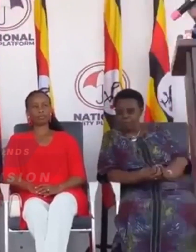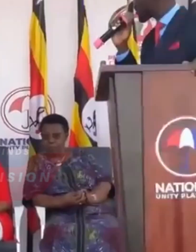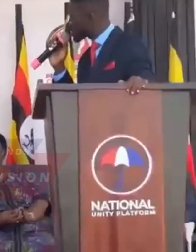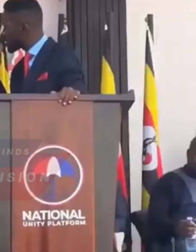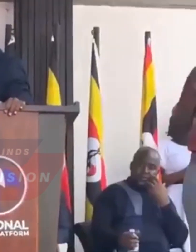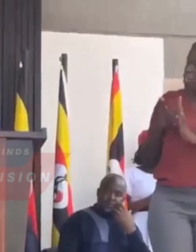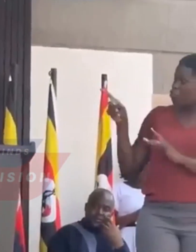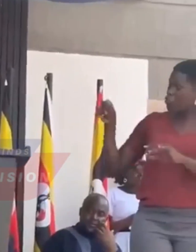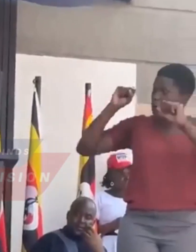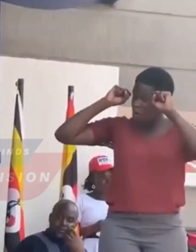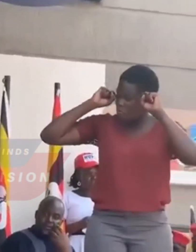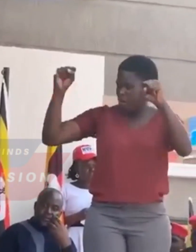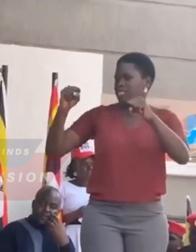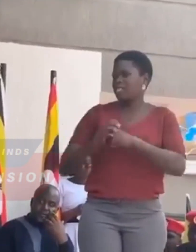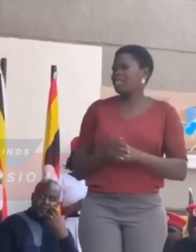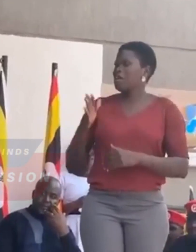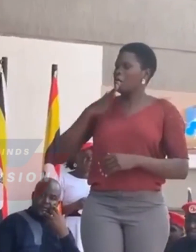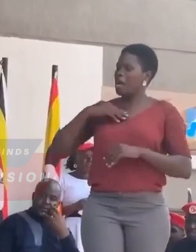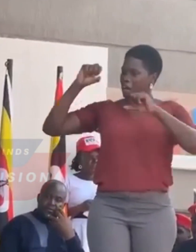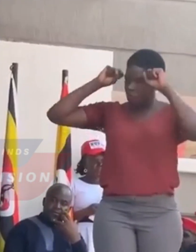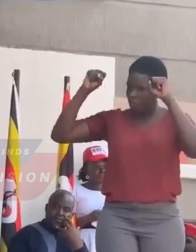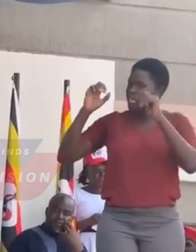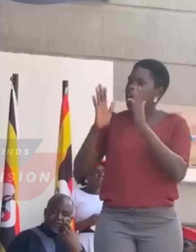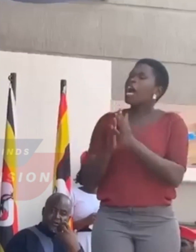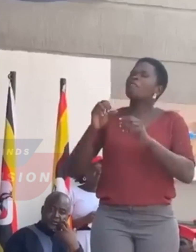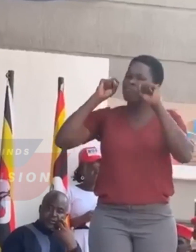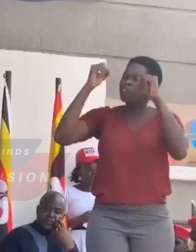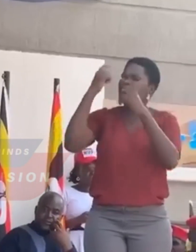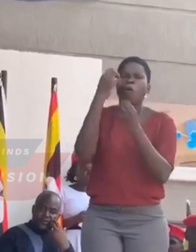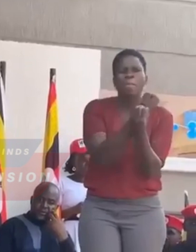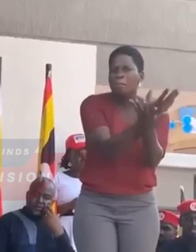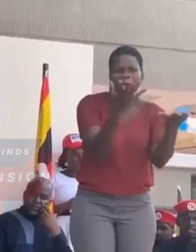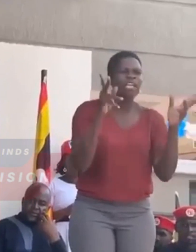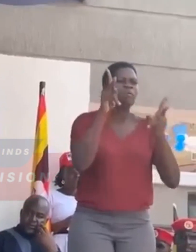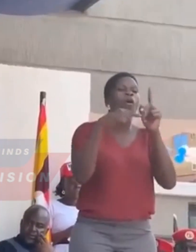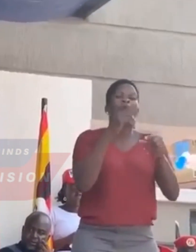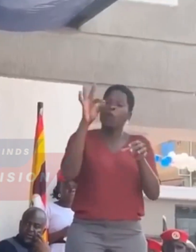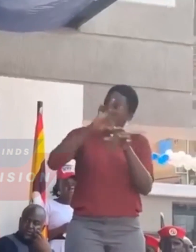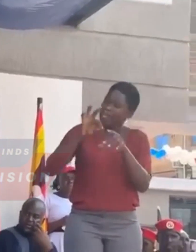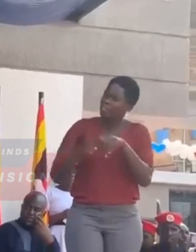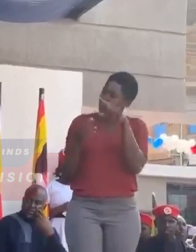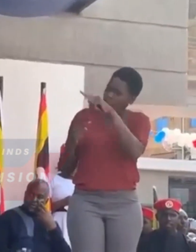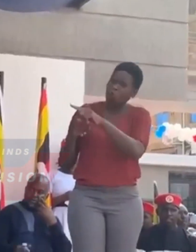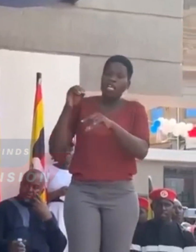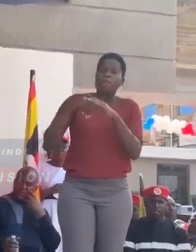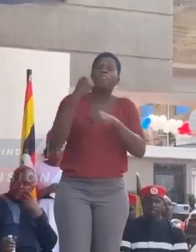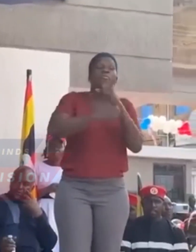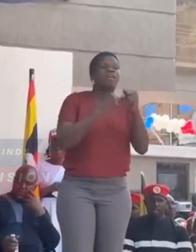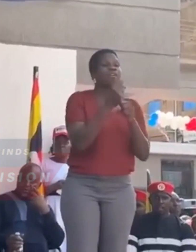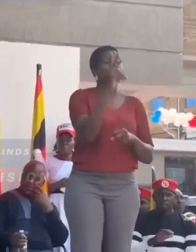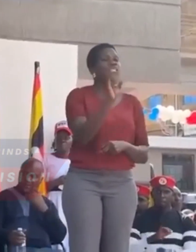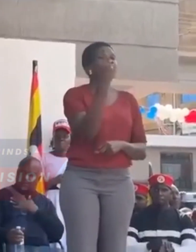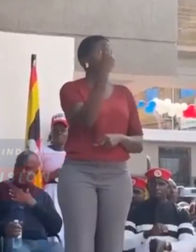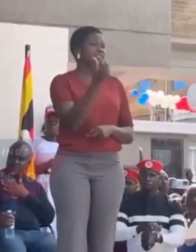So you are president, my president, and president of so many people who elected you in 2016.